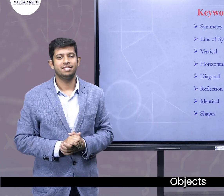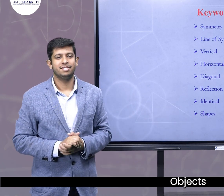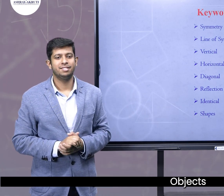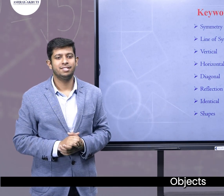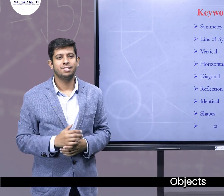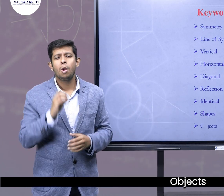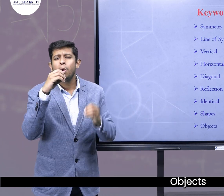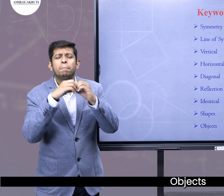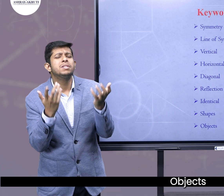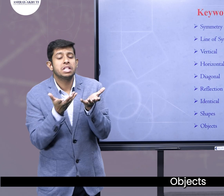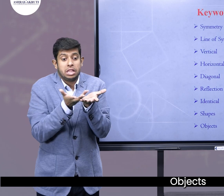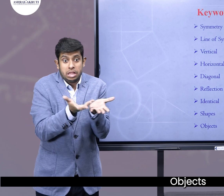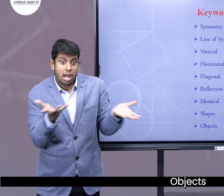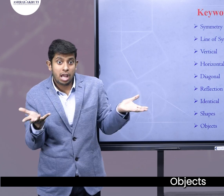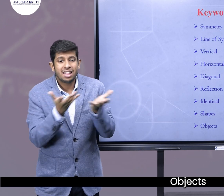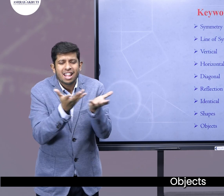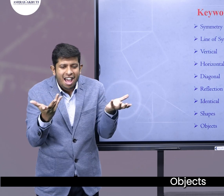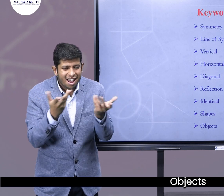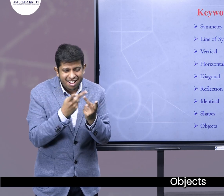and objects.